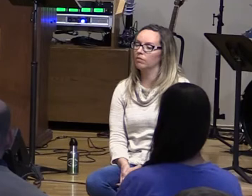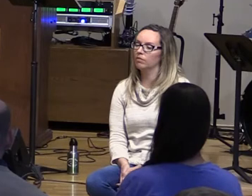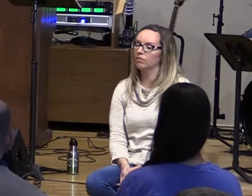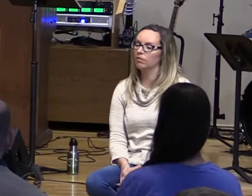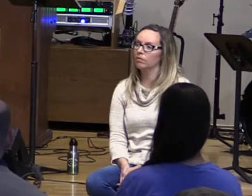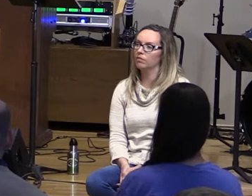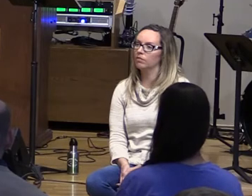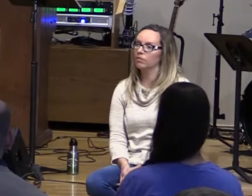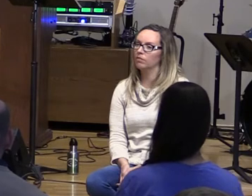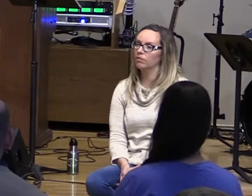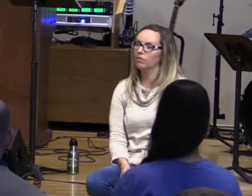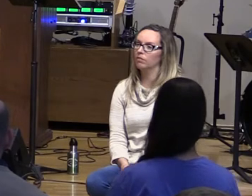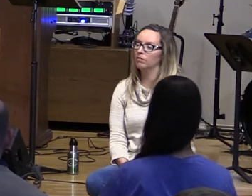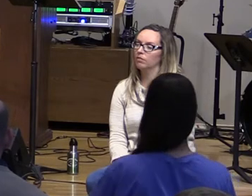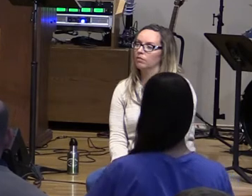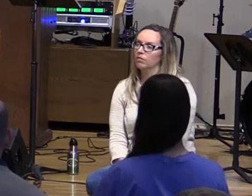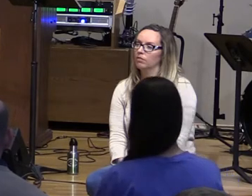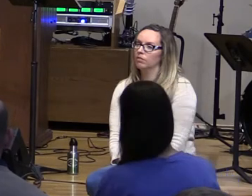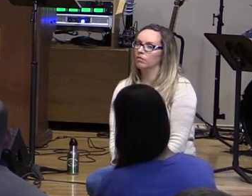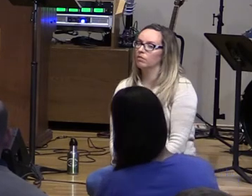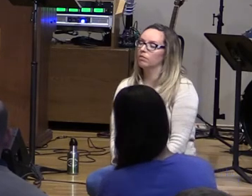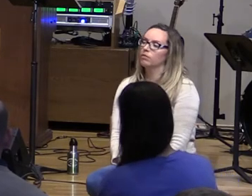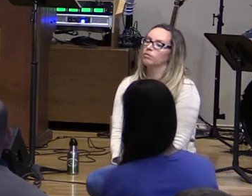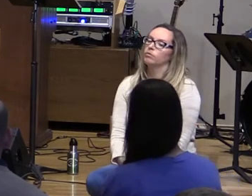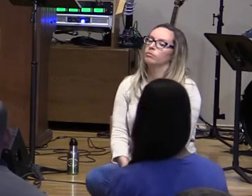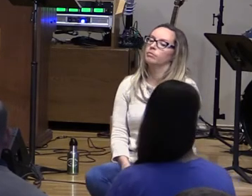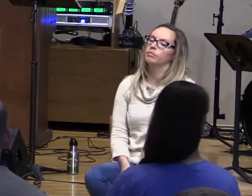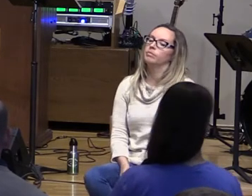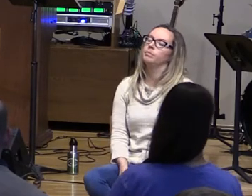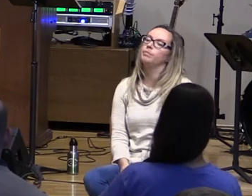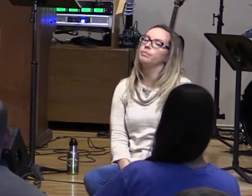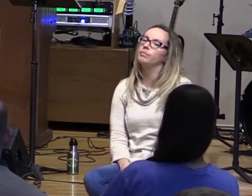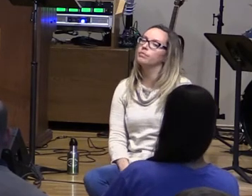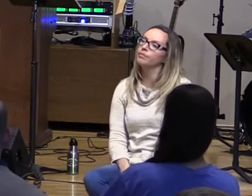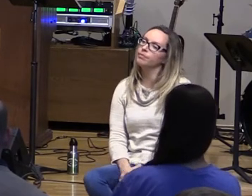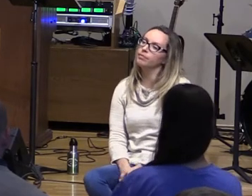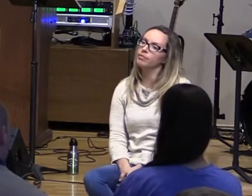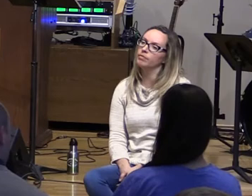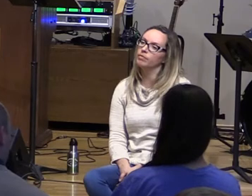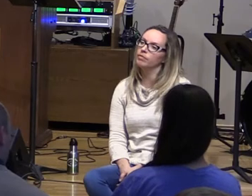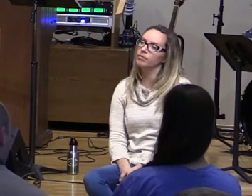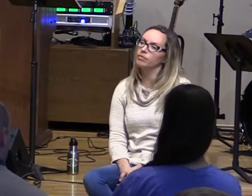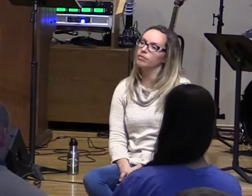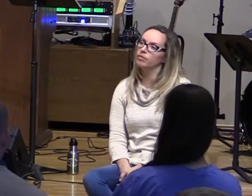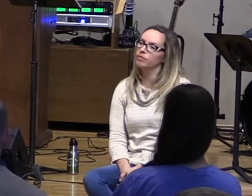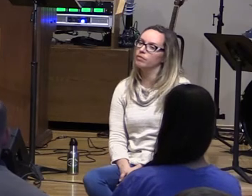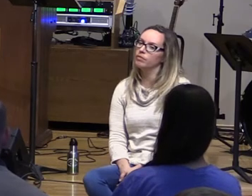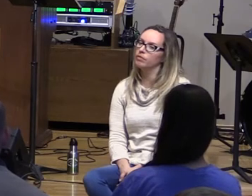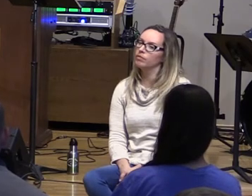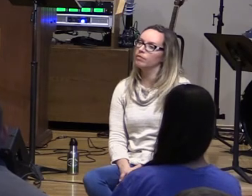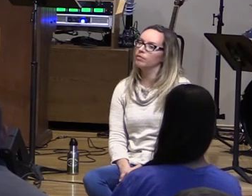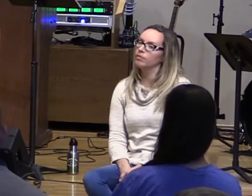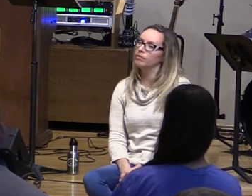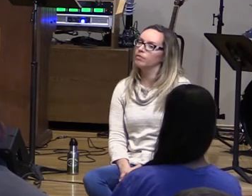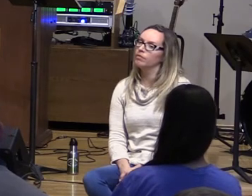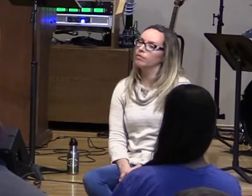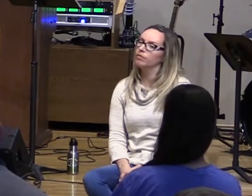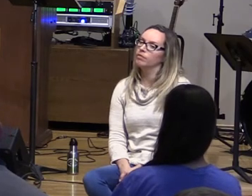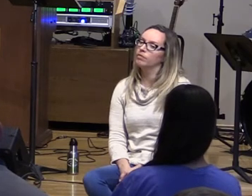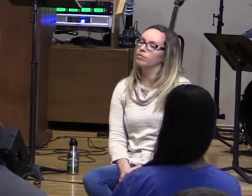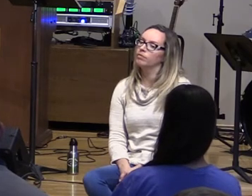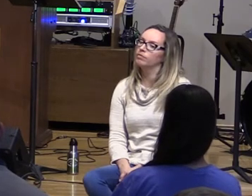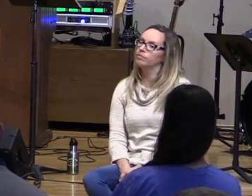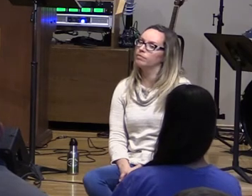brother Andrew. James, son of Zebedee, and his brother John.